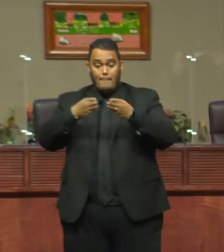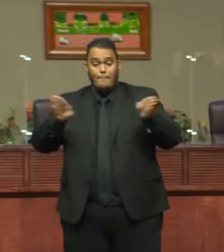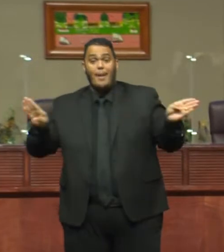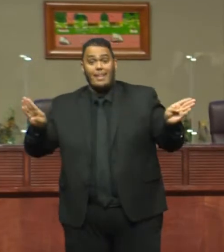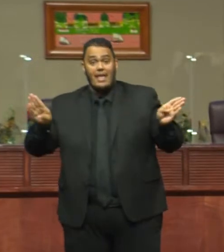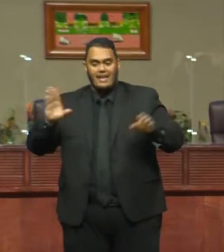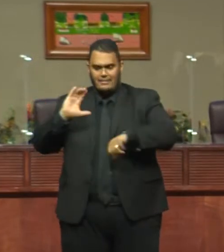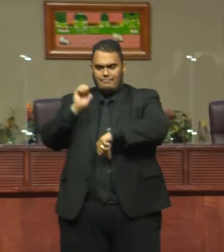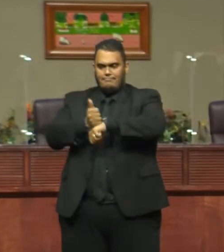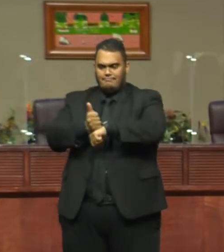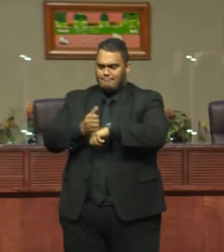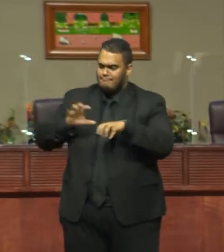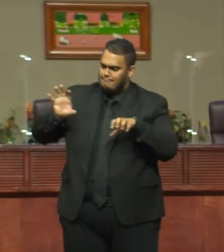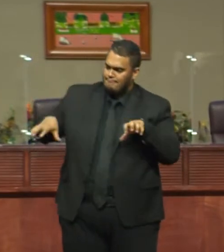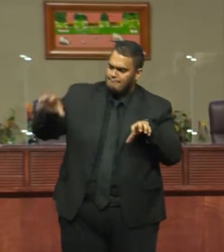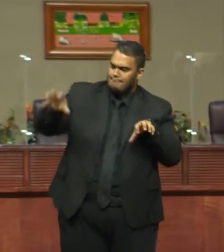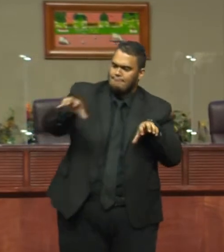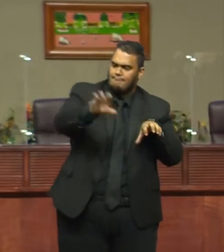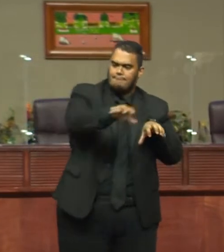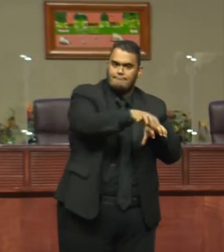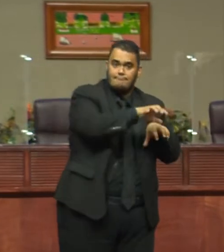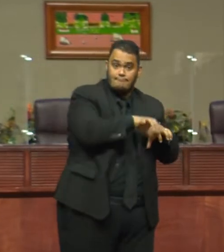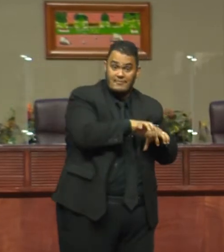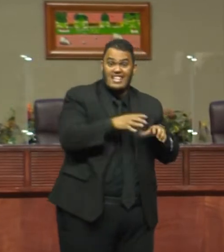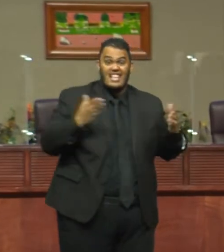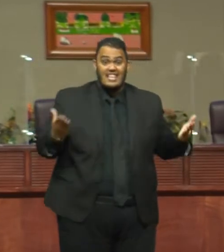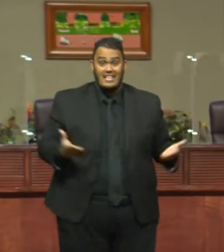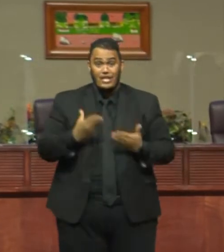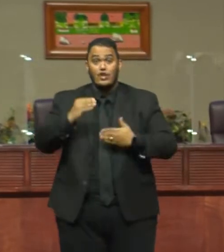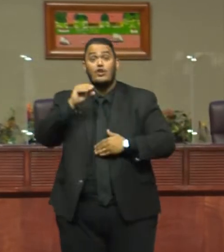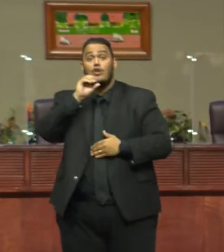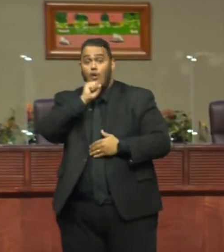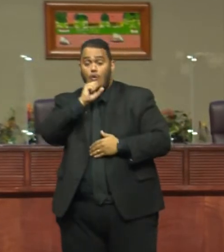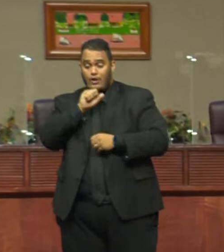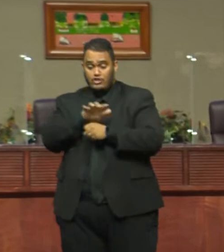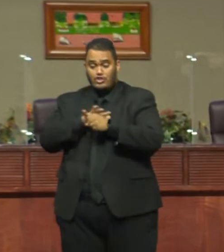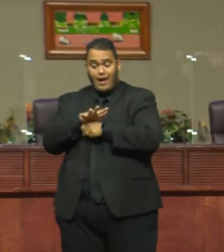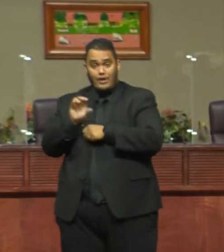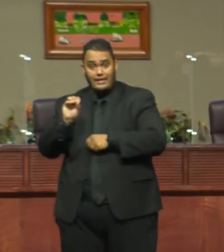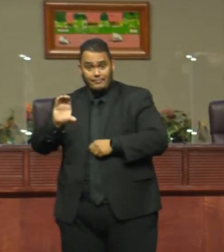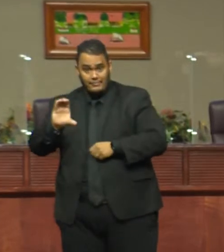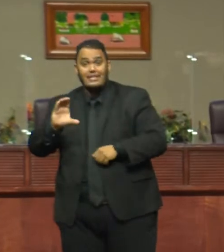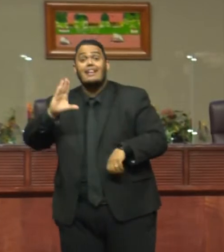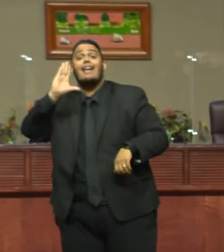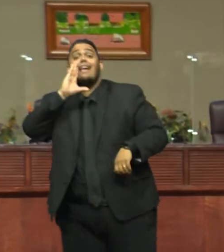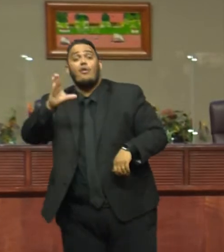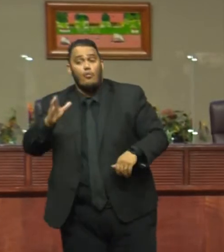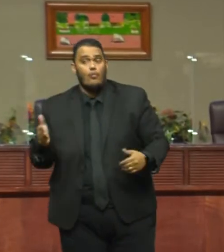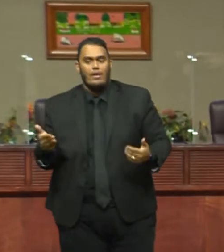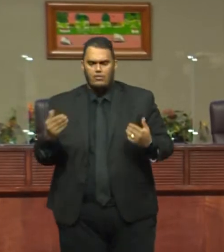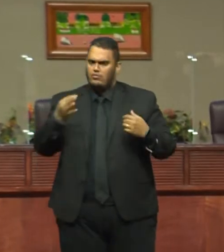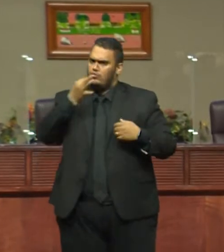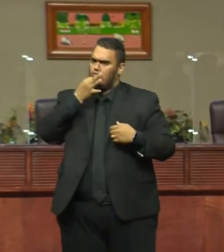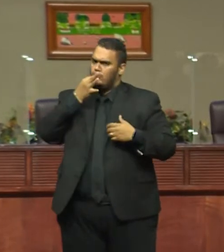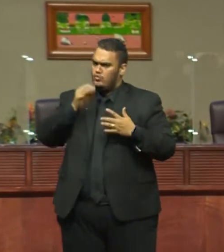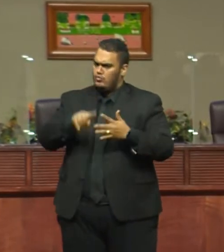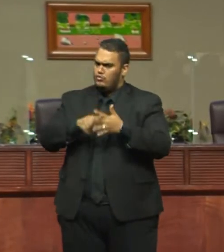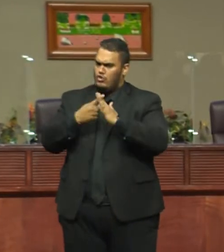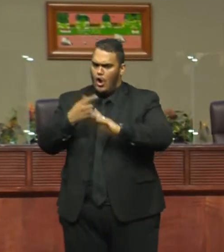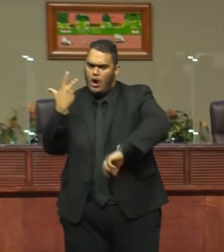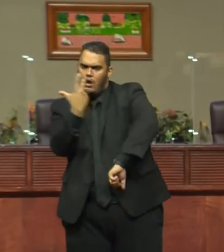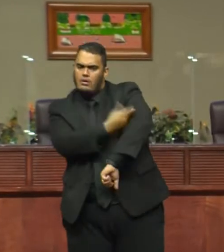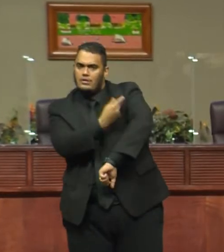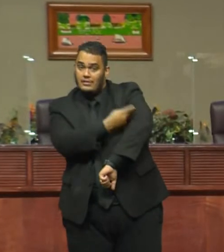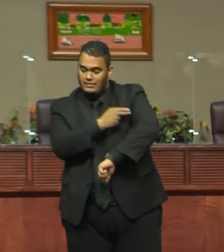County that will be administering shots very soon. Again, we will share information on our website at